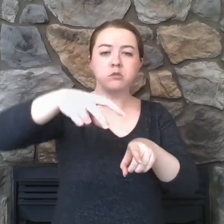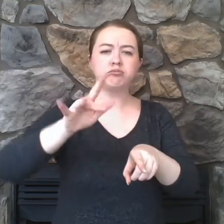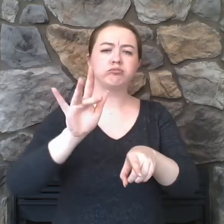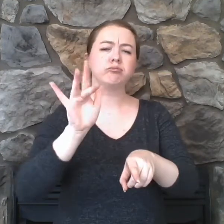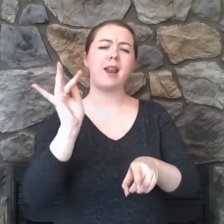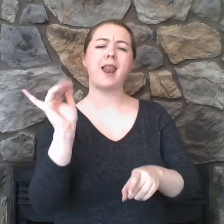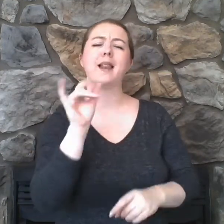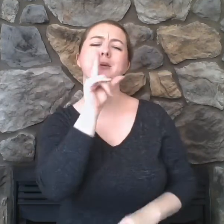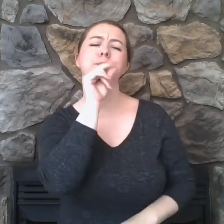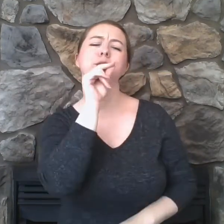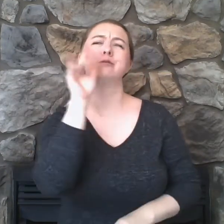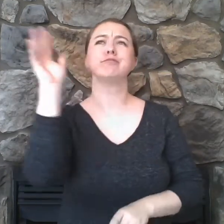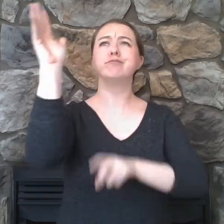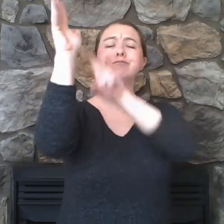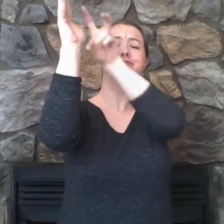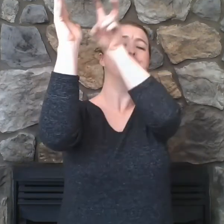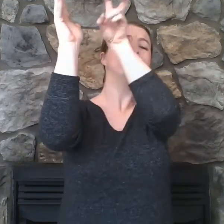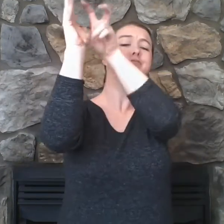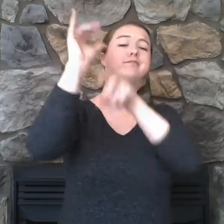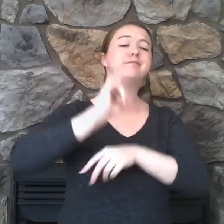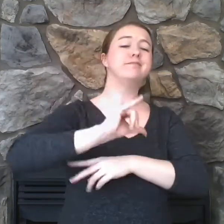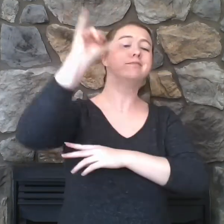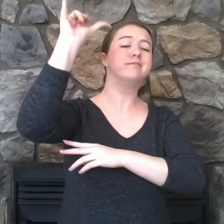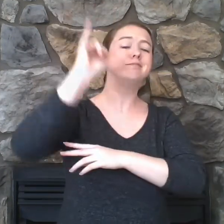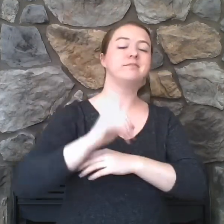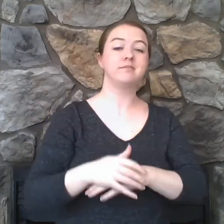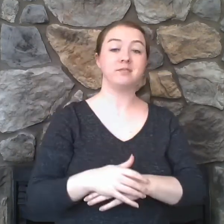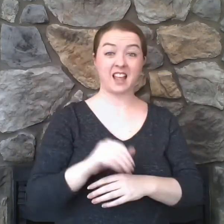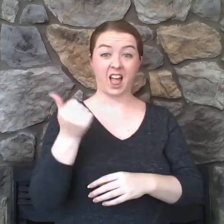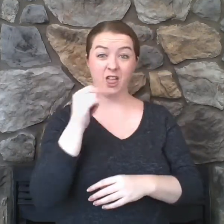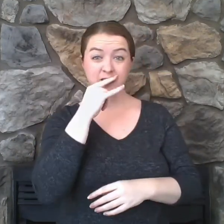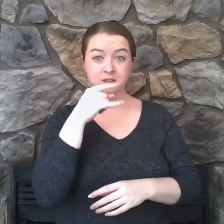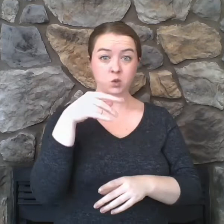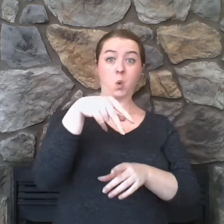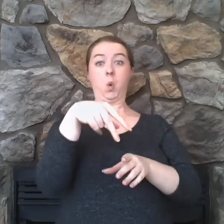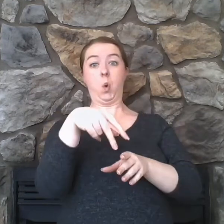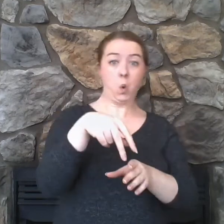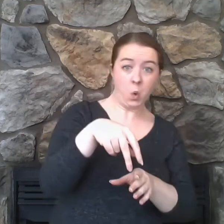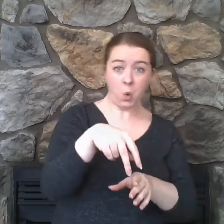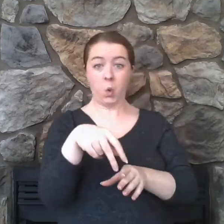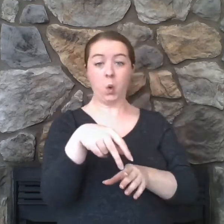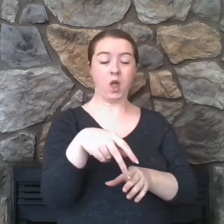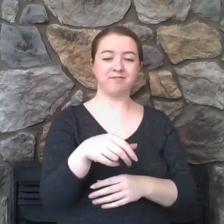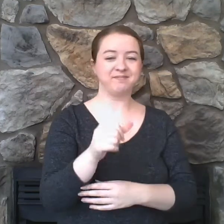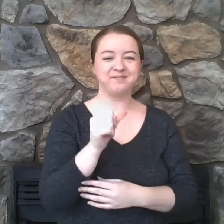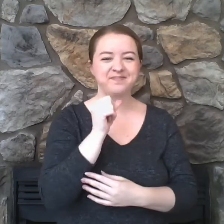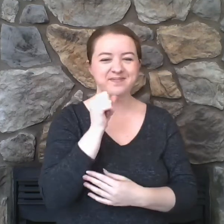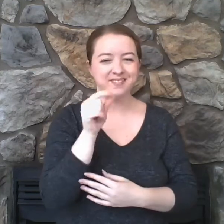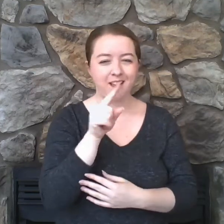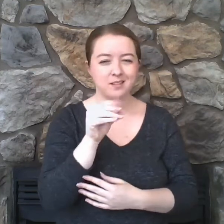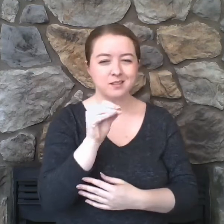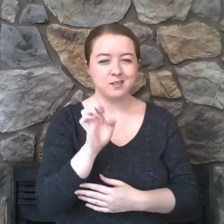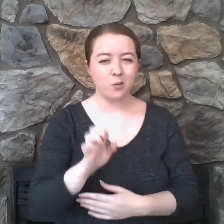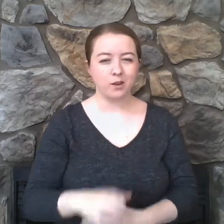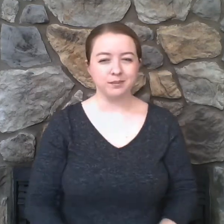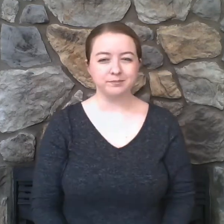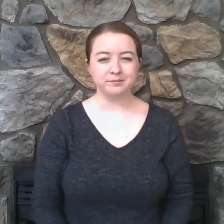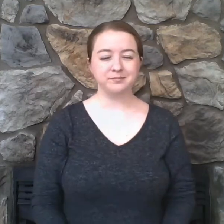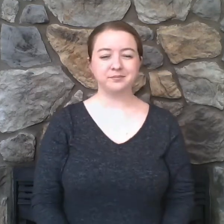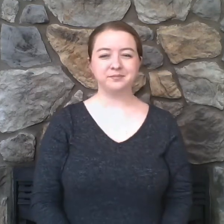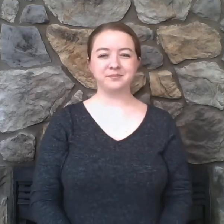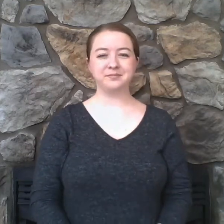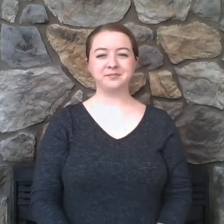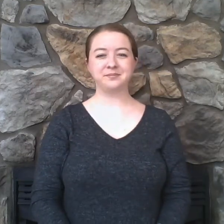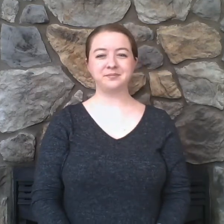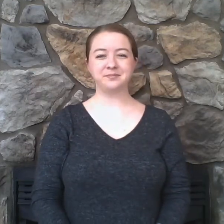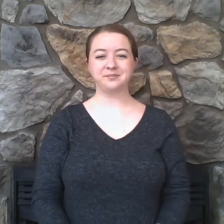on a branch. Other kids in class wobbled. Not Zoe.